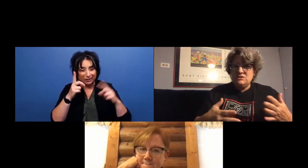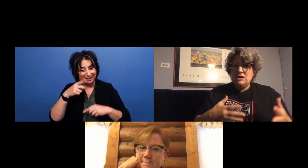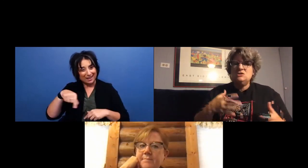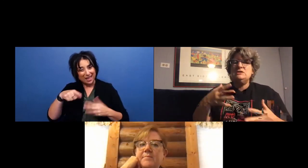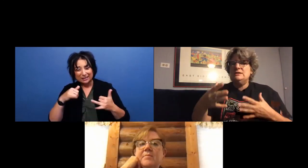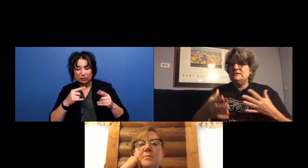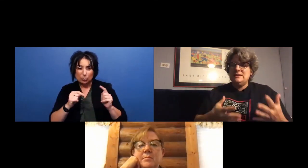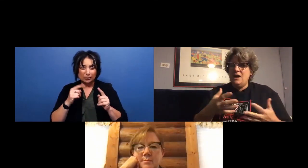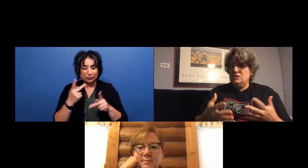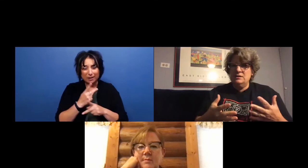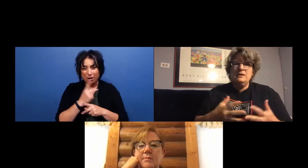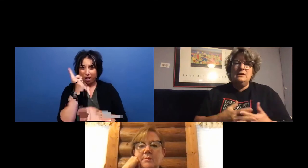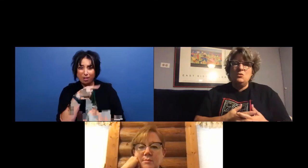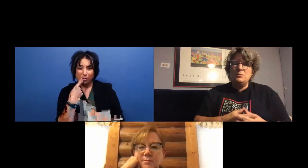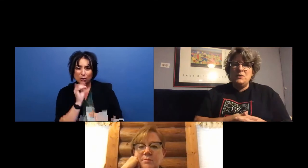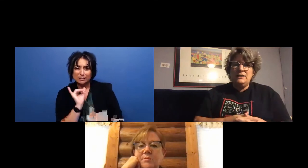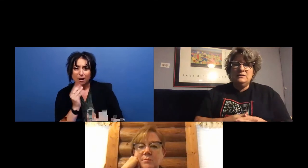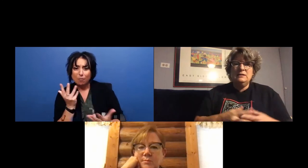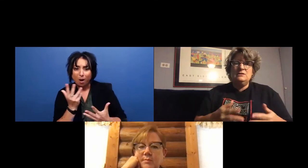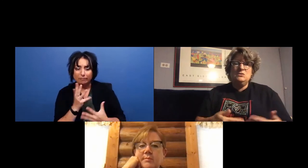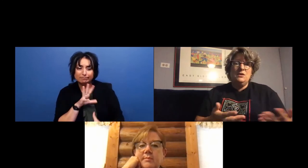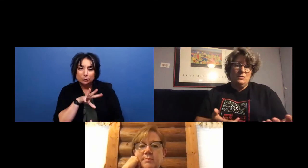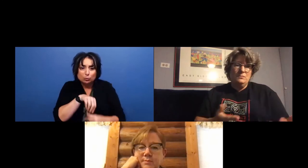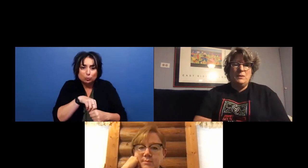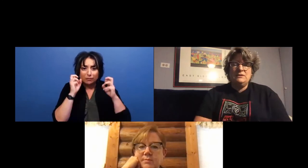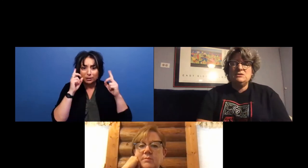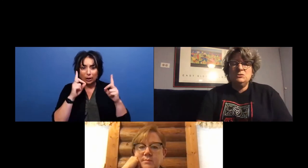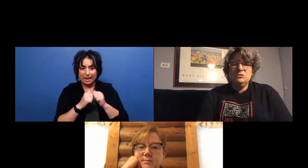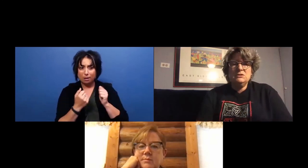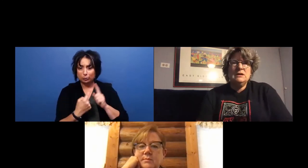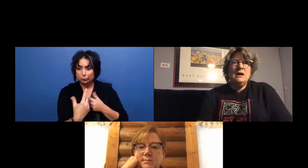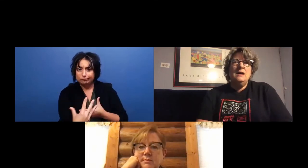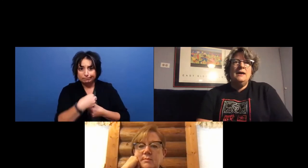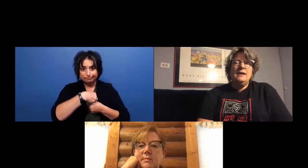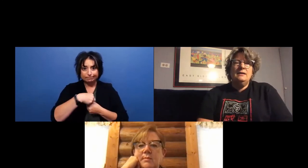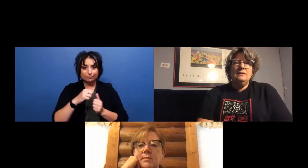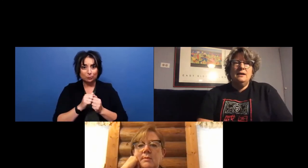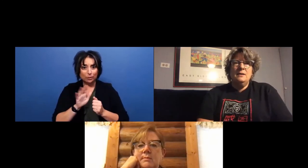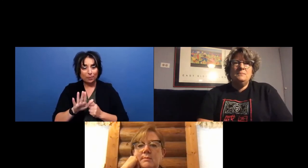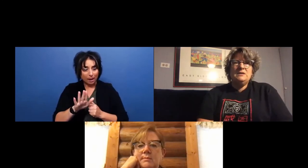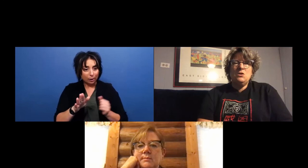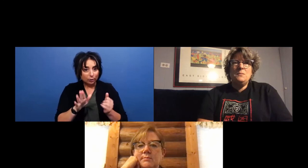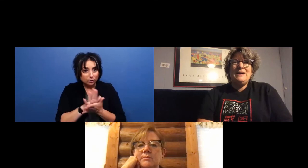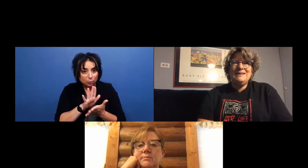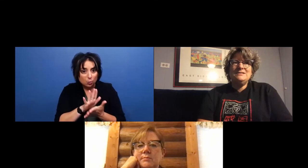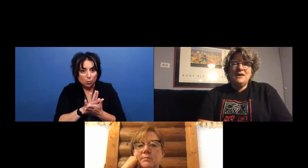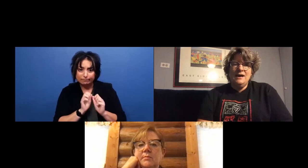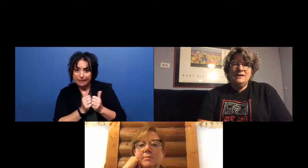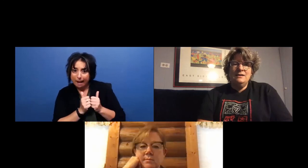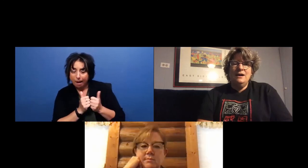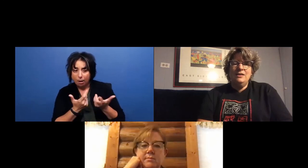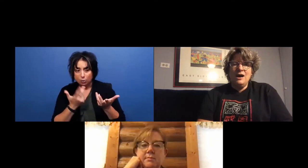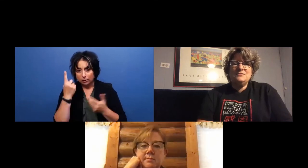inclusive education is and how to incorporate it into their public schools. And so because of